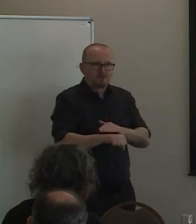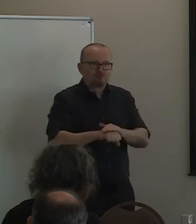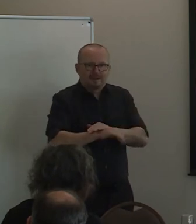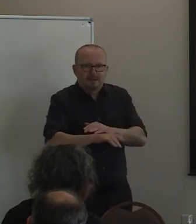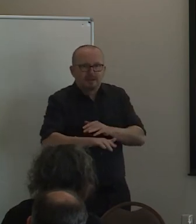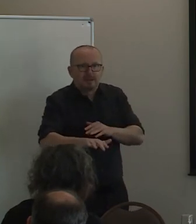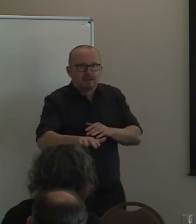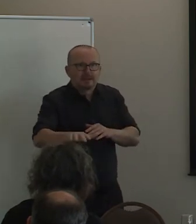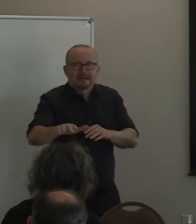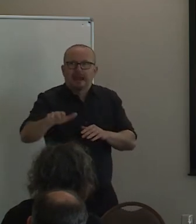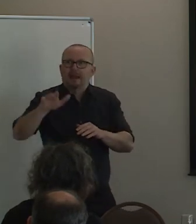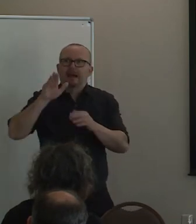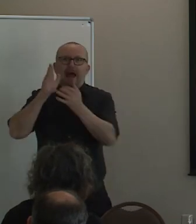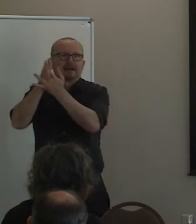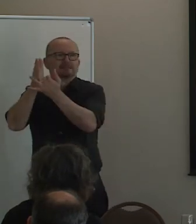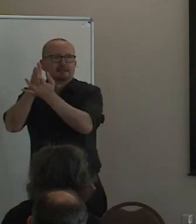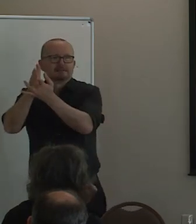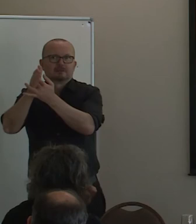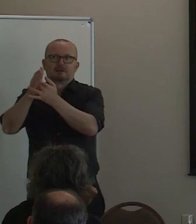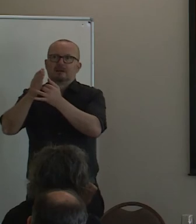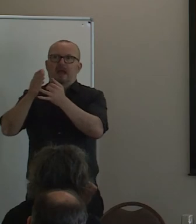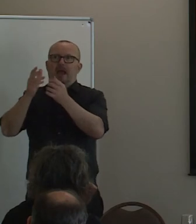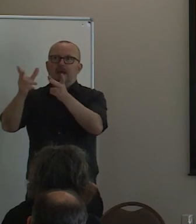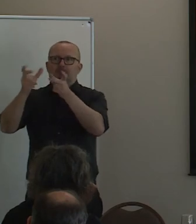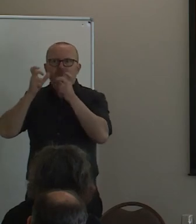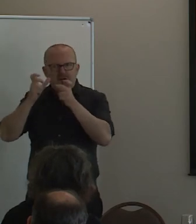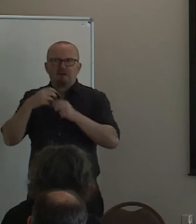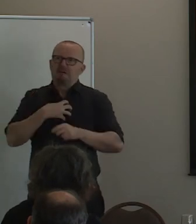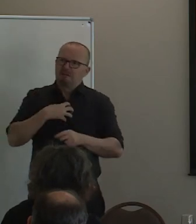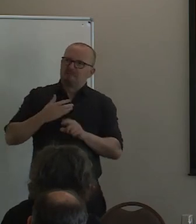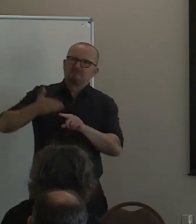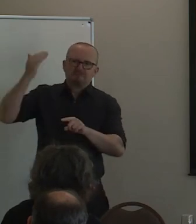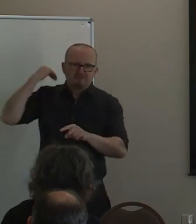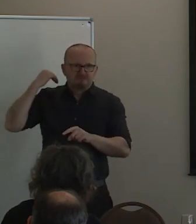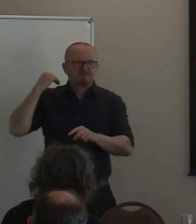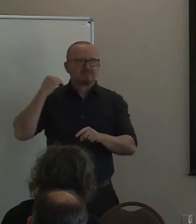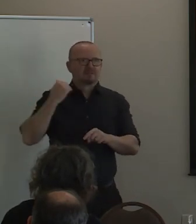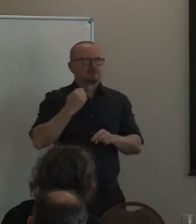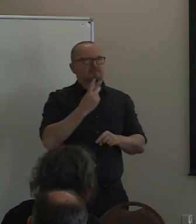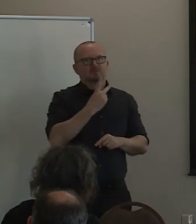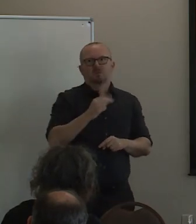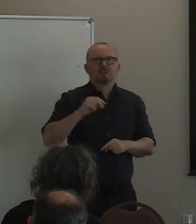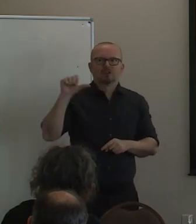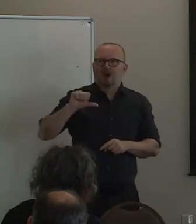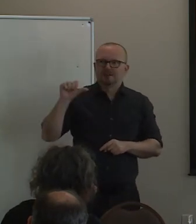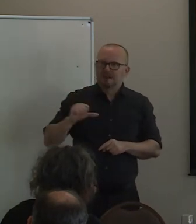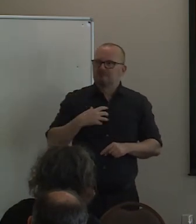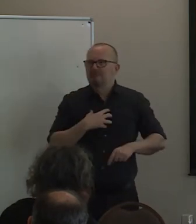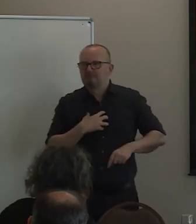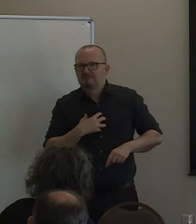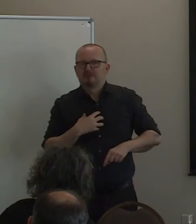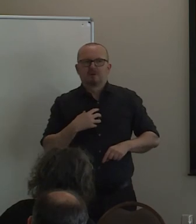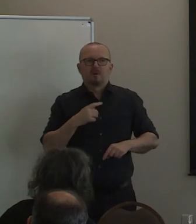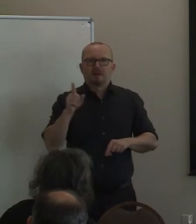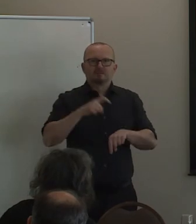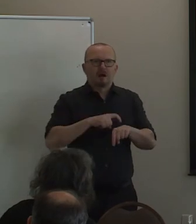perceived wisdom of our time, of the early 21st century. So what were the switches in thinkings? What were the lessons that we